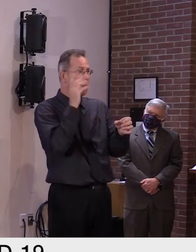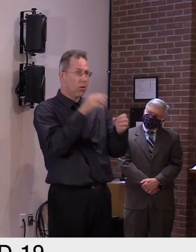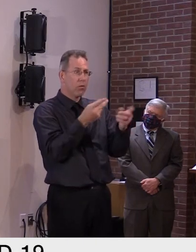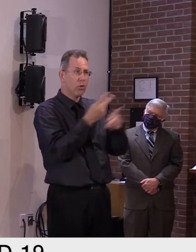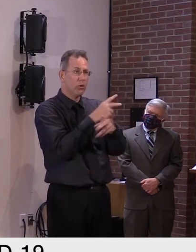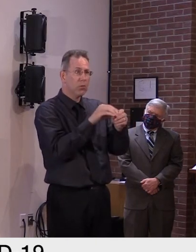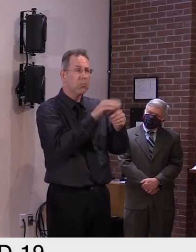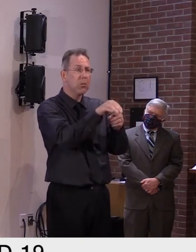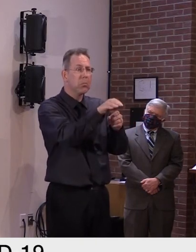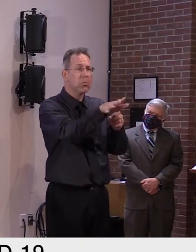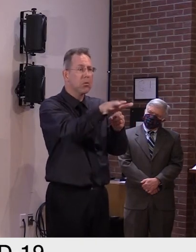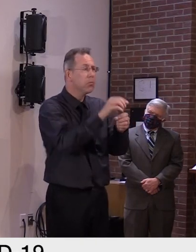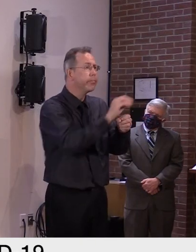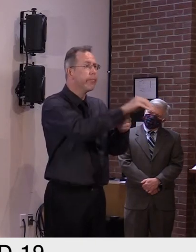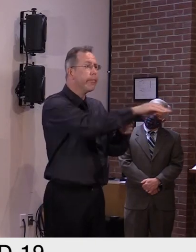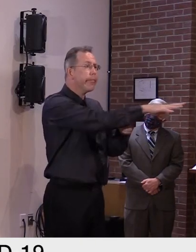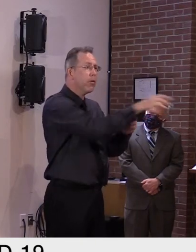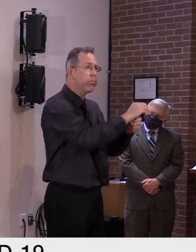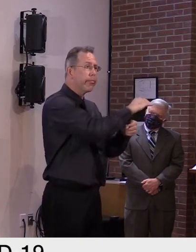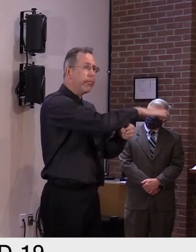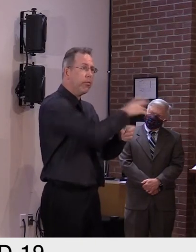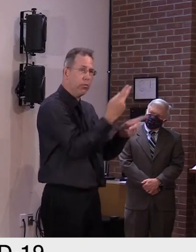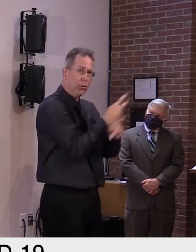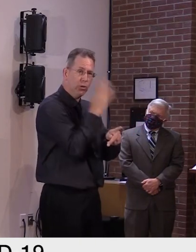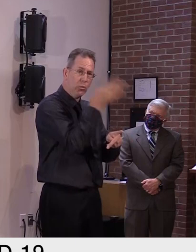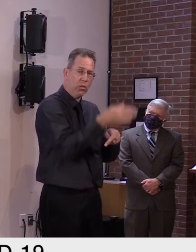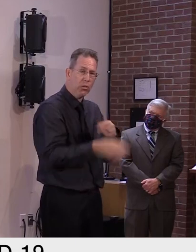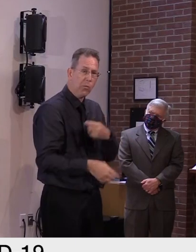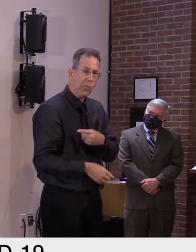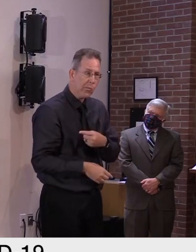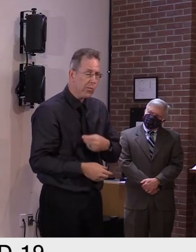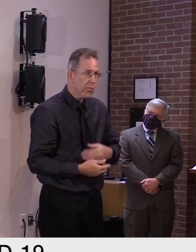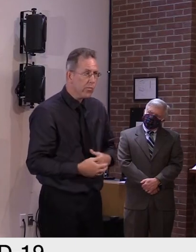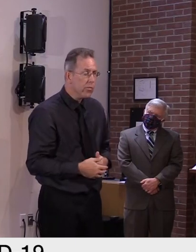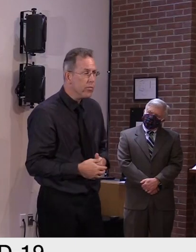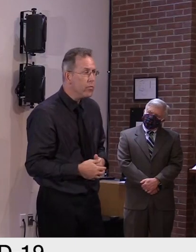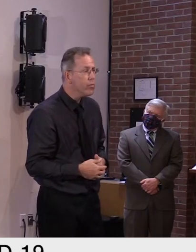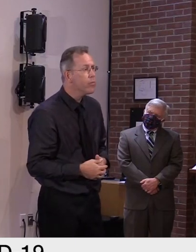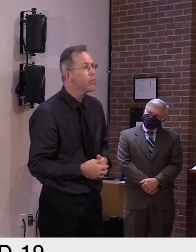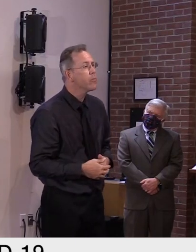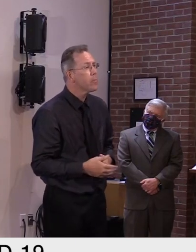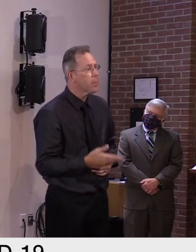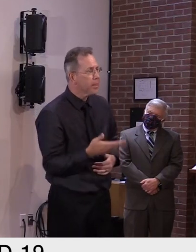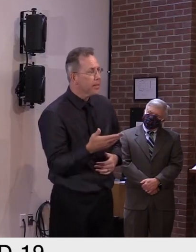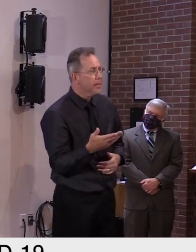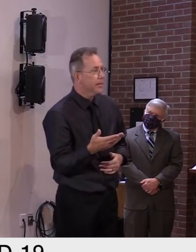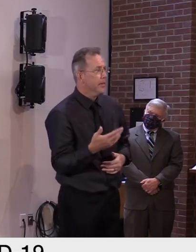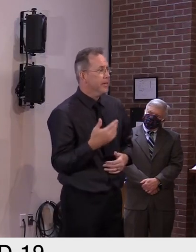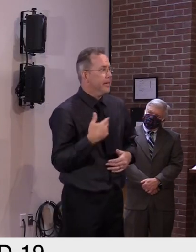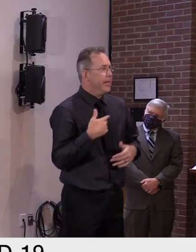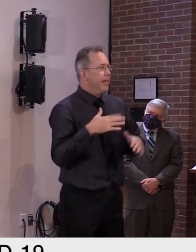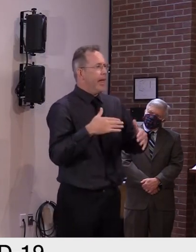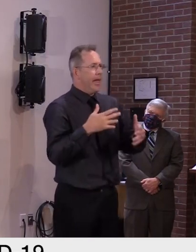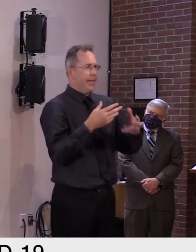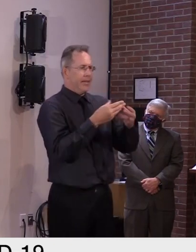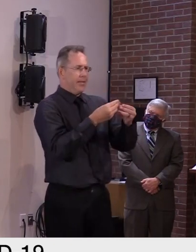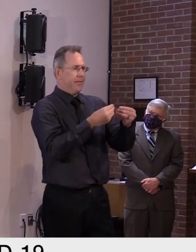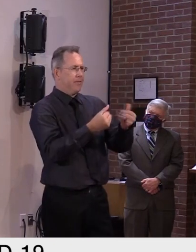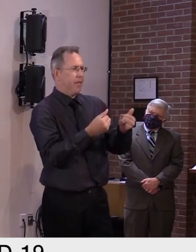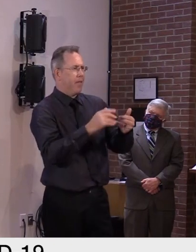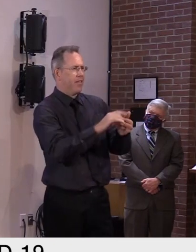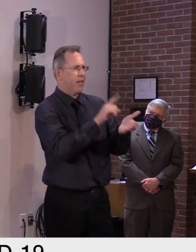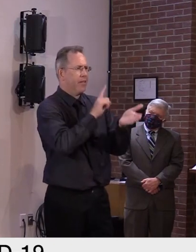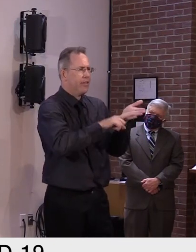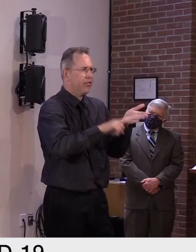that. But we have to still watch. As you saw the curve on the graph that I had up earlier,